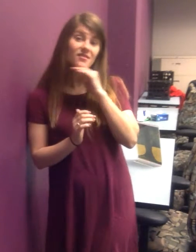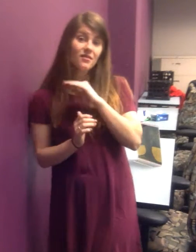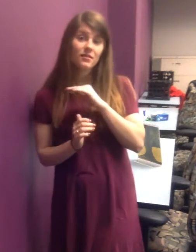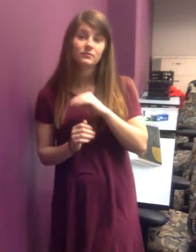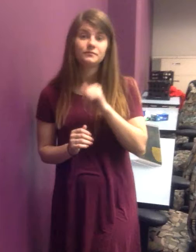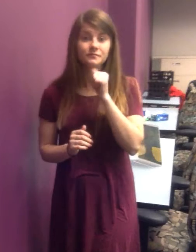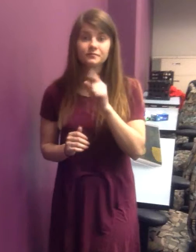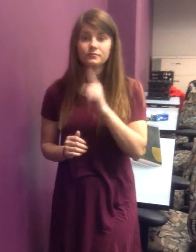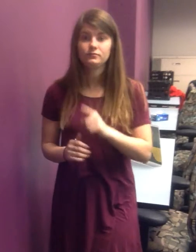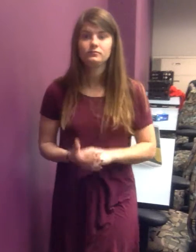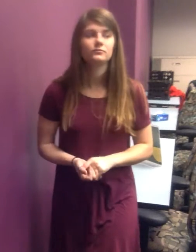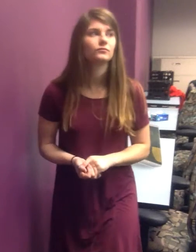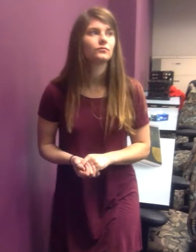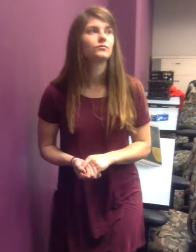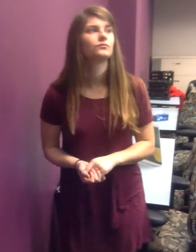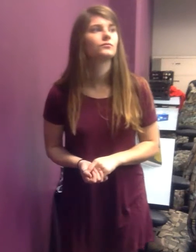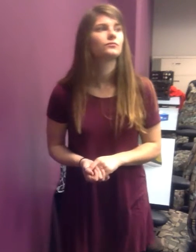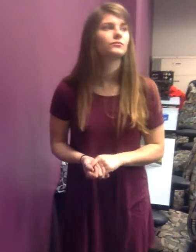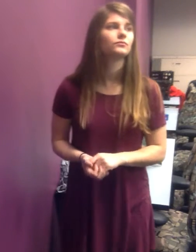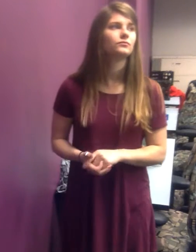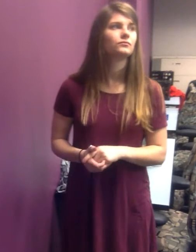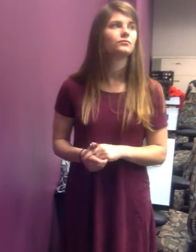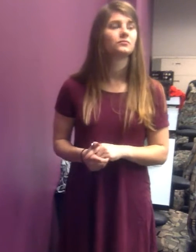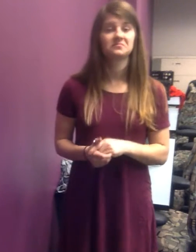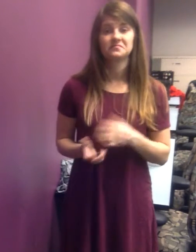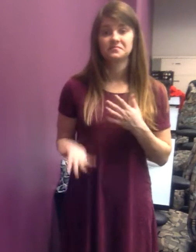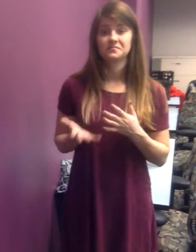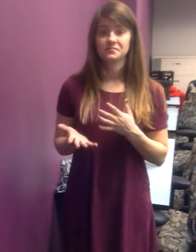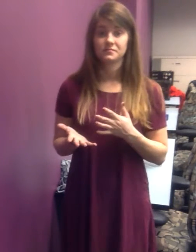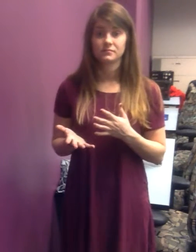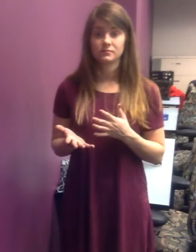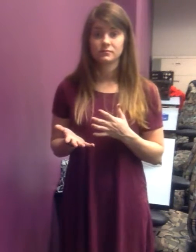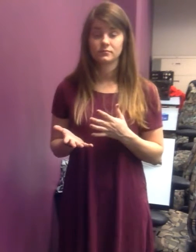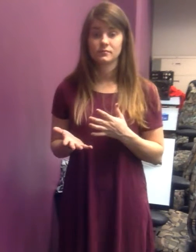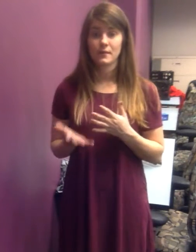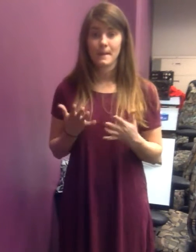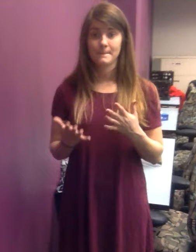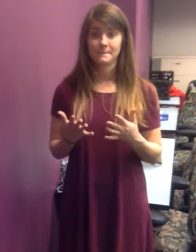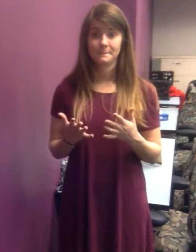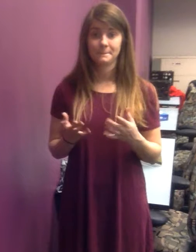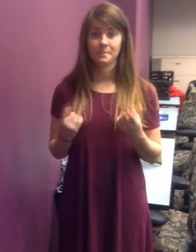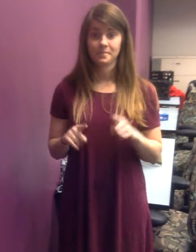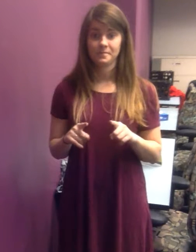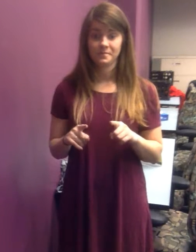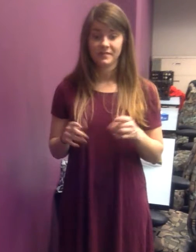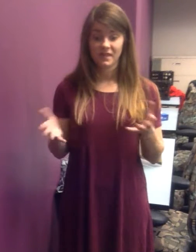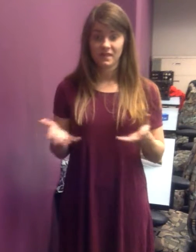You know, I don't let it stop me. I fully expect that after this program airs, I'll get another FOIA request for all of